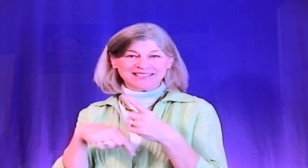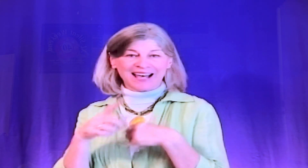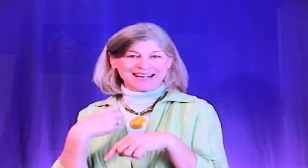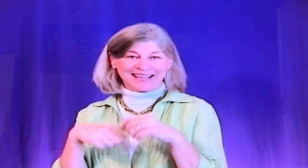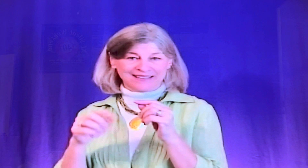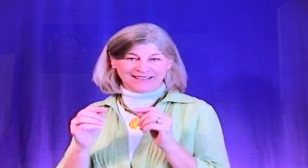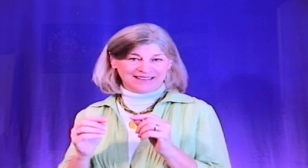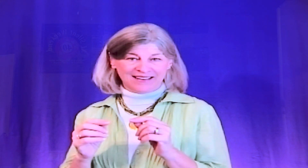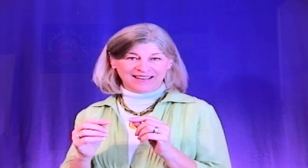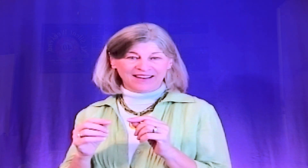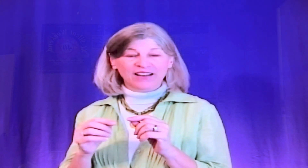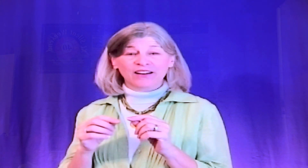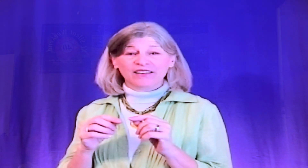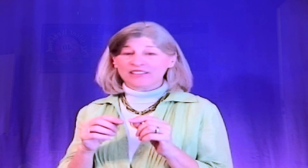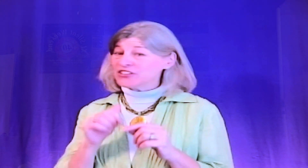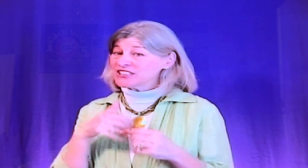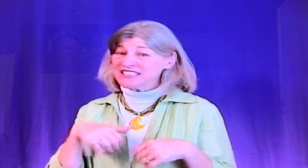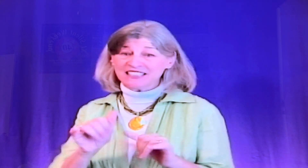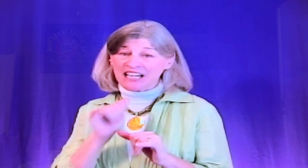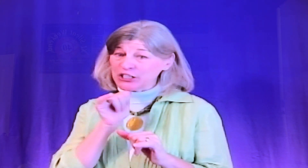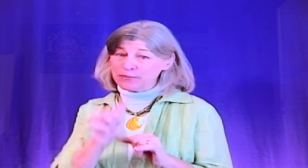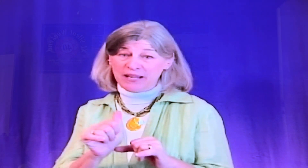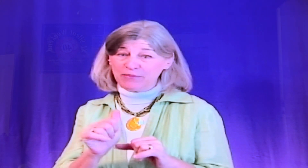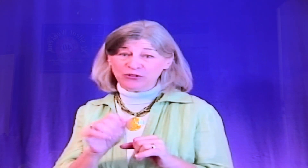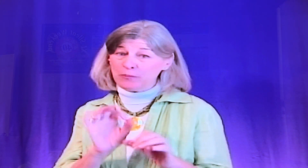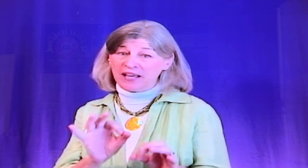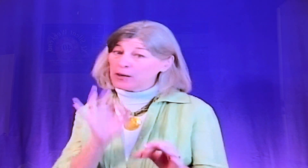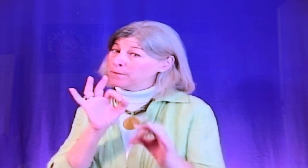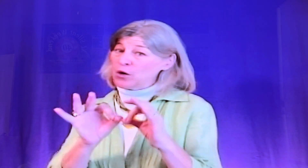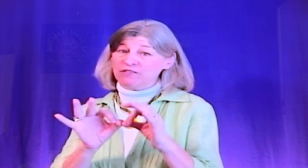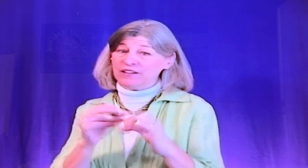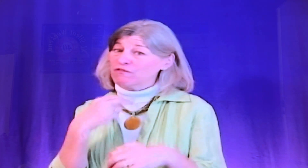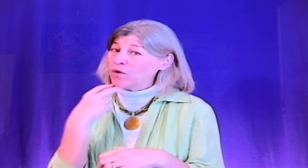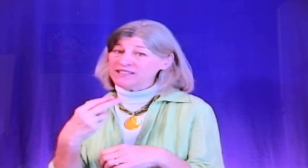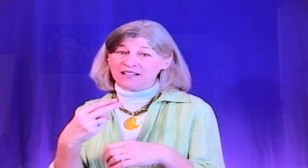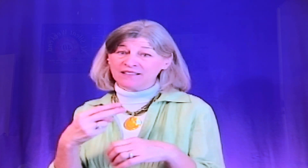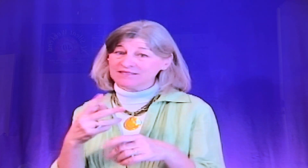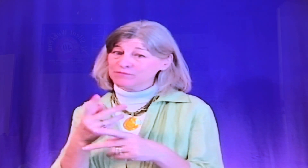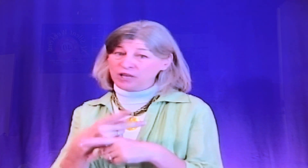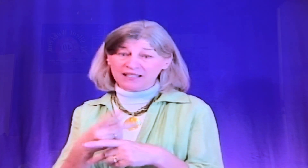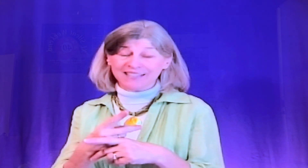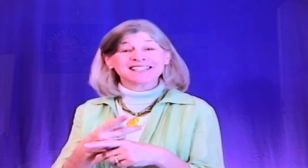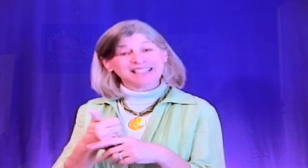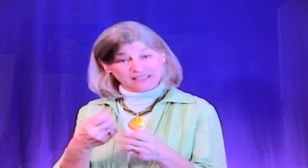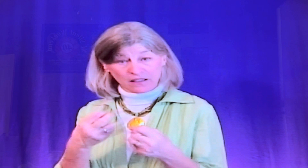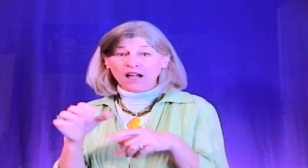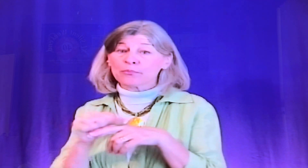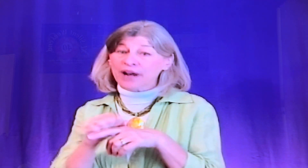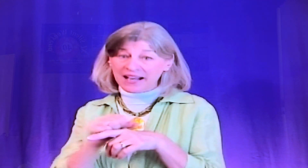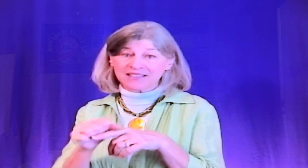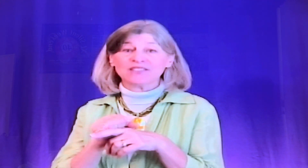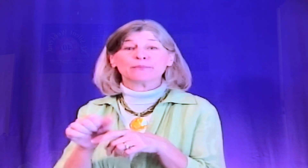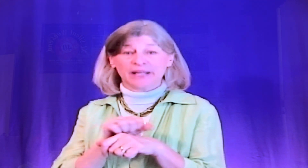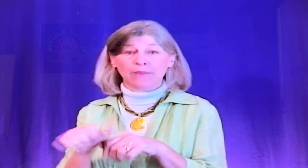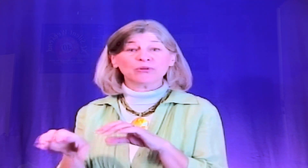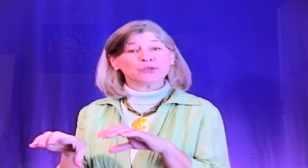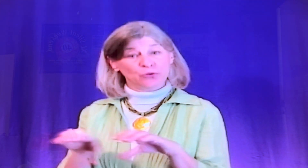signing, you're still not going to be able to make a perfect voicing product. It takes a lot of practice to be able to do